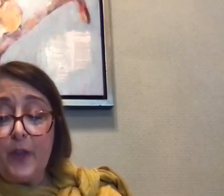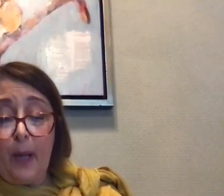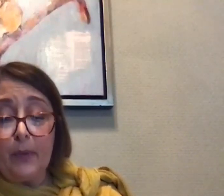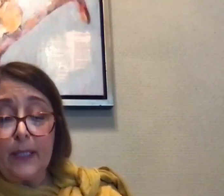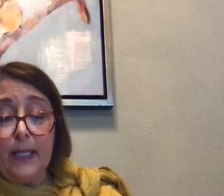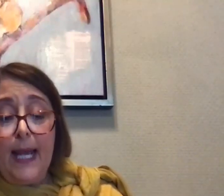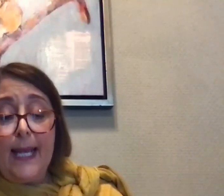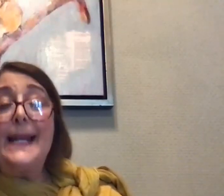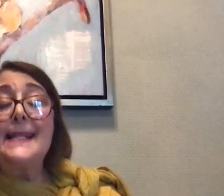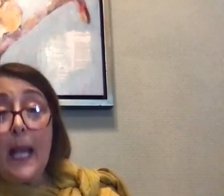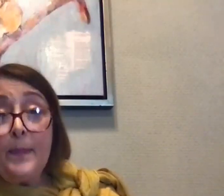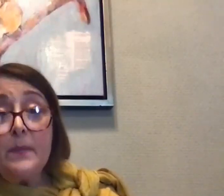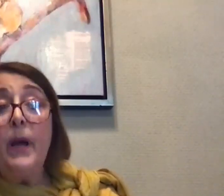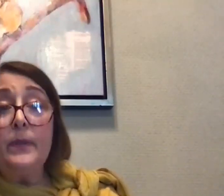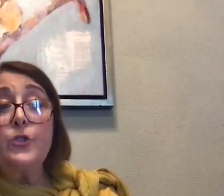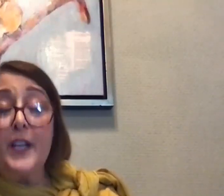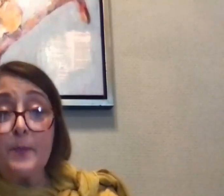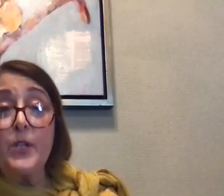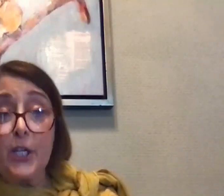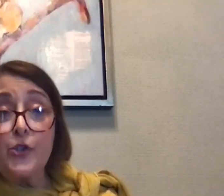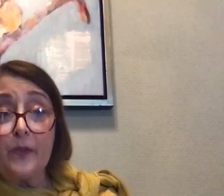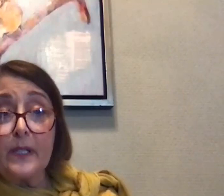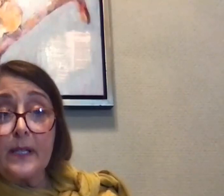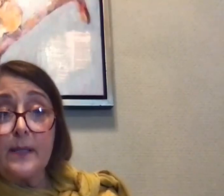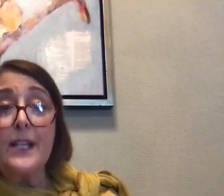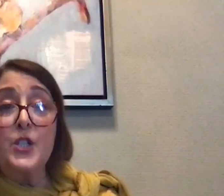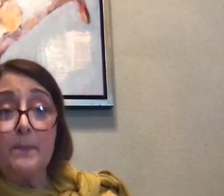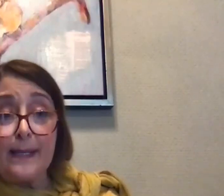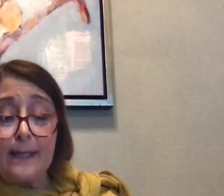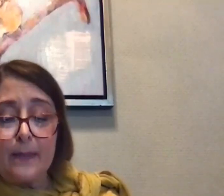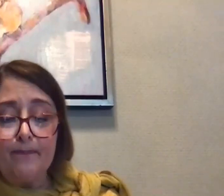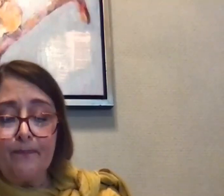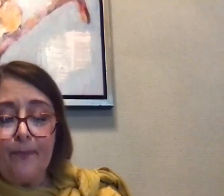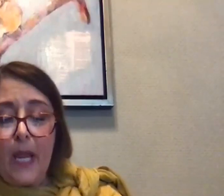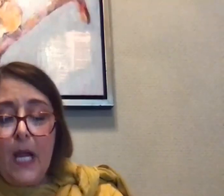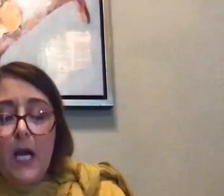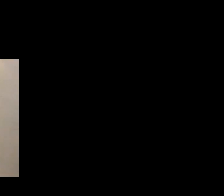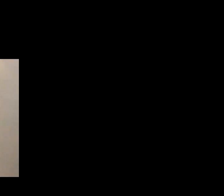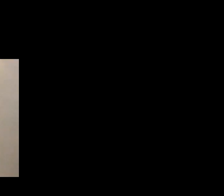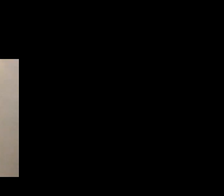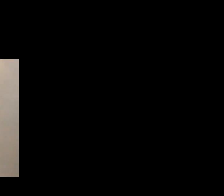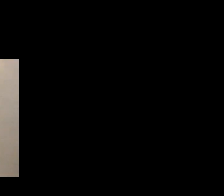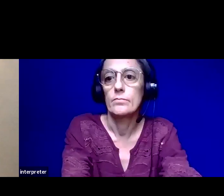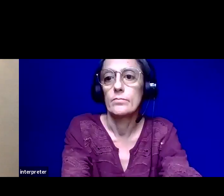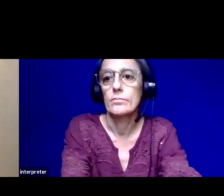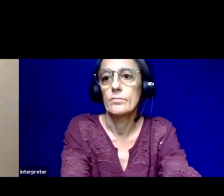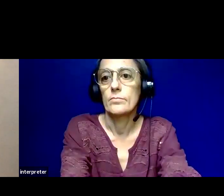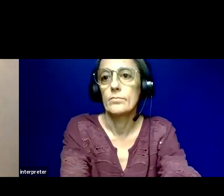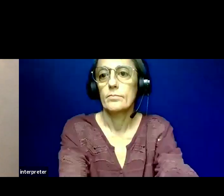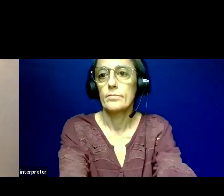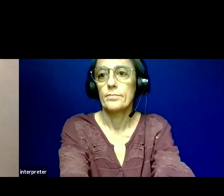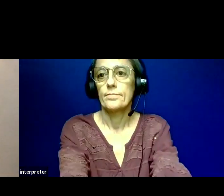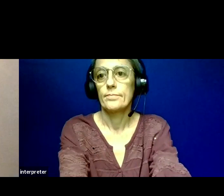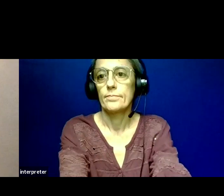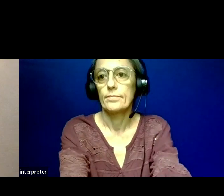provided to the public, except public transportation services, such as buses. So not only do your buildings need